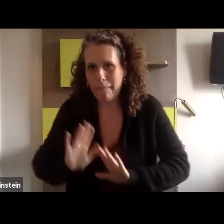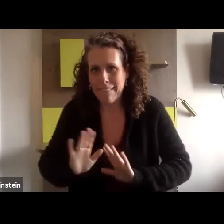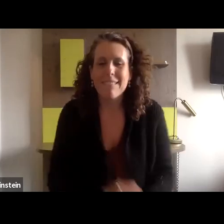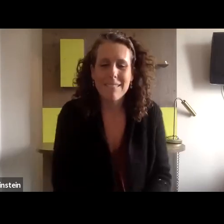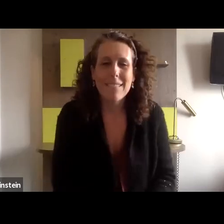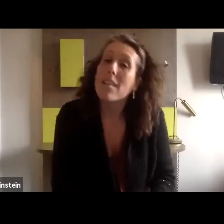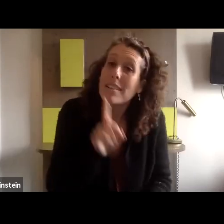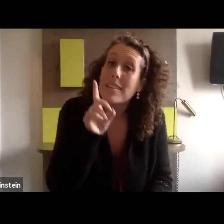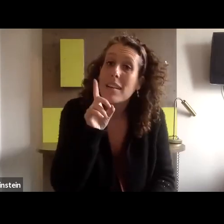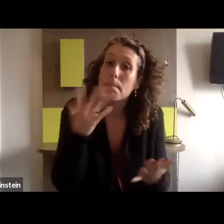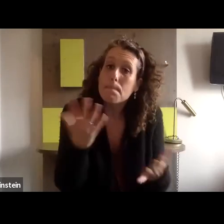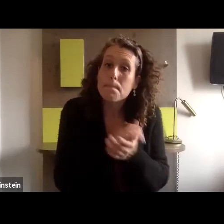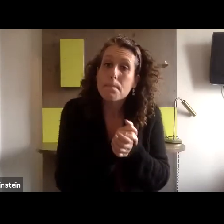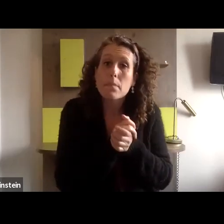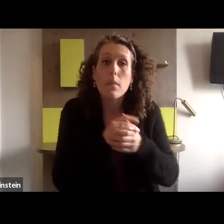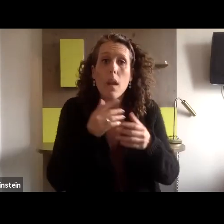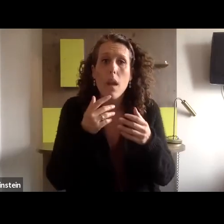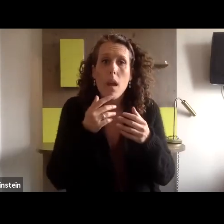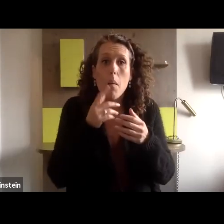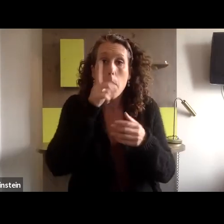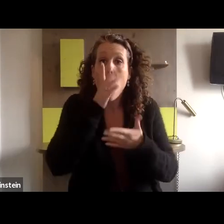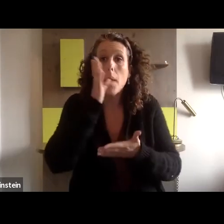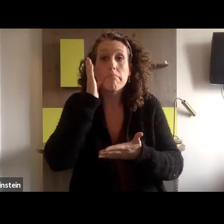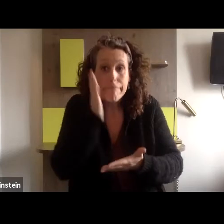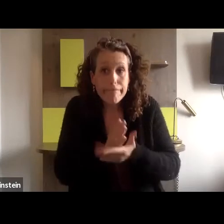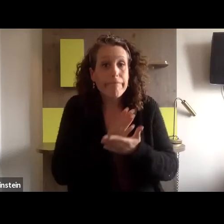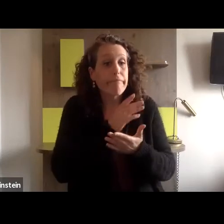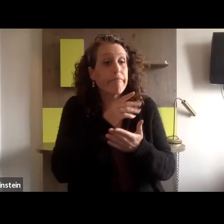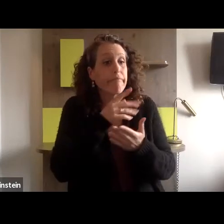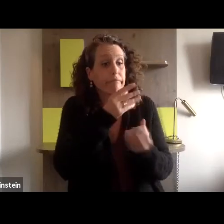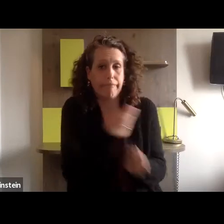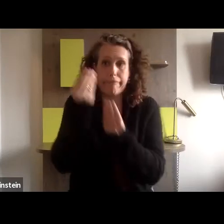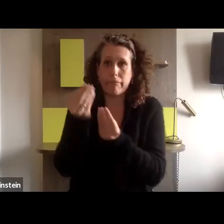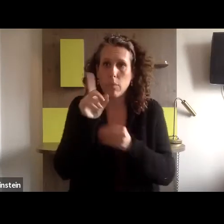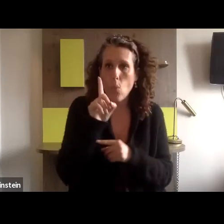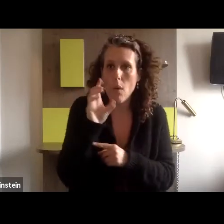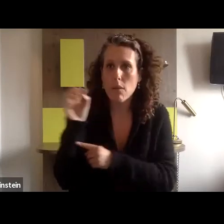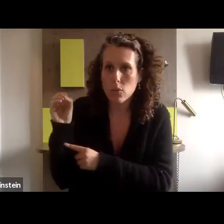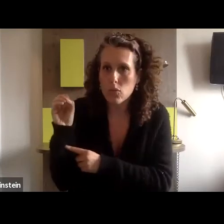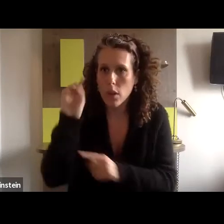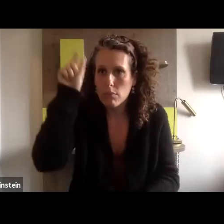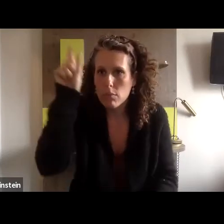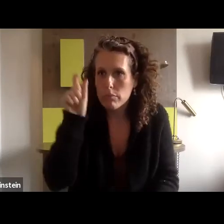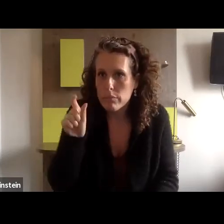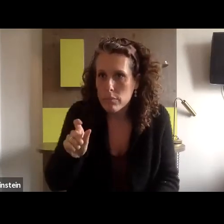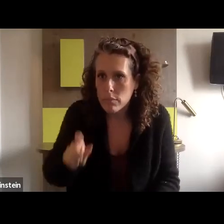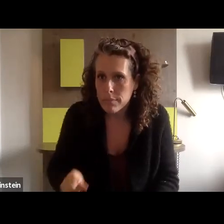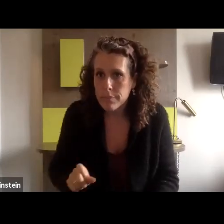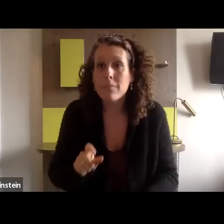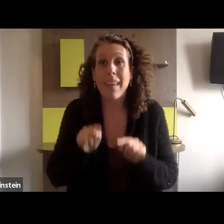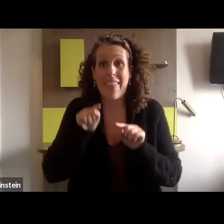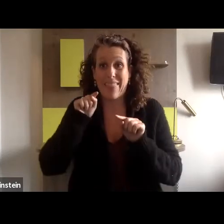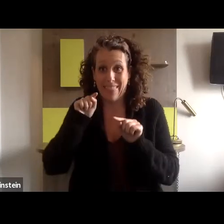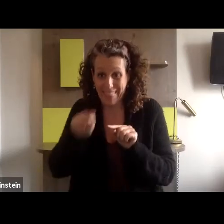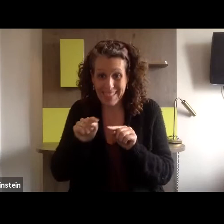But we ended up with 100 items. And what you might based on this, what we did there, we came